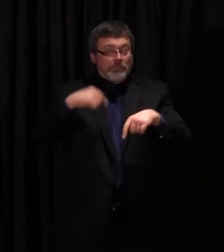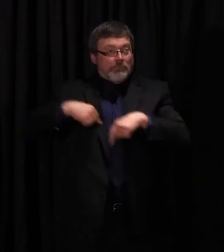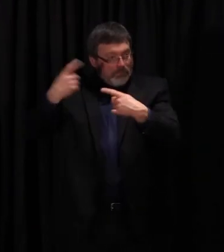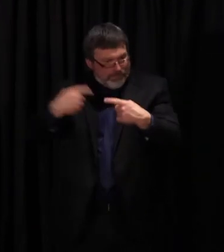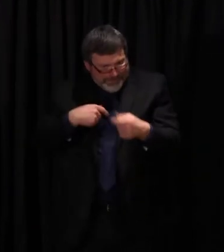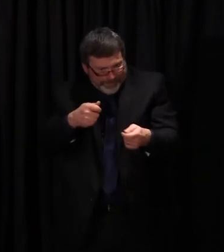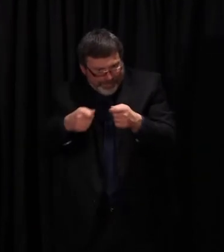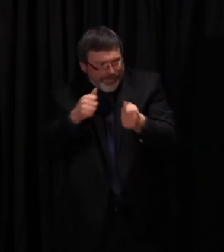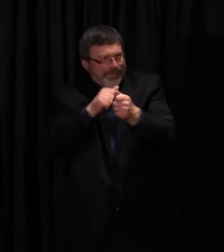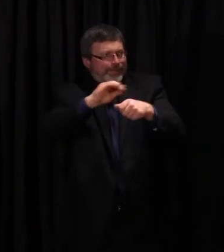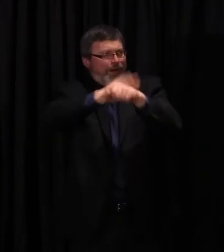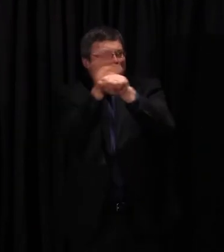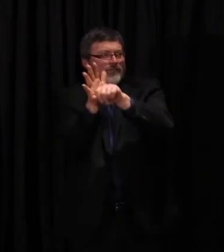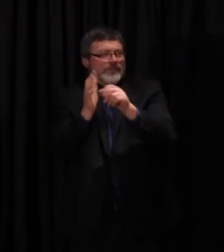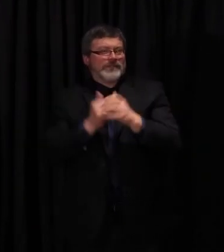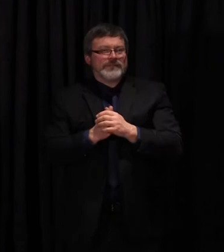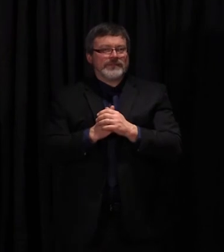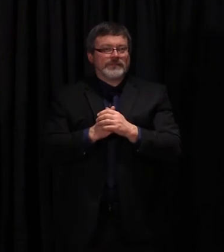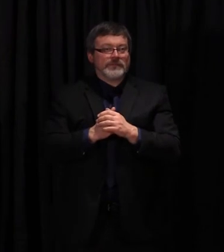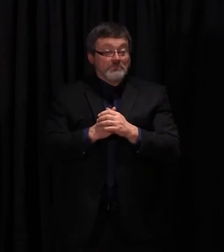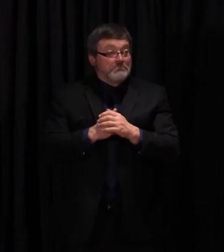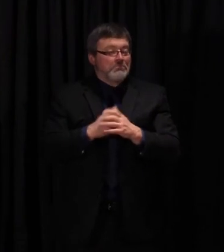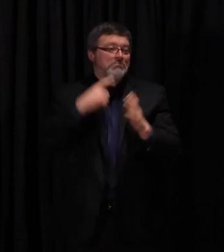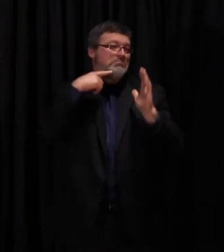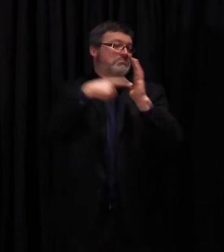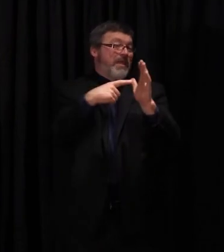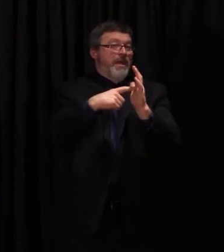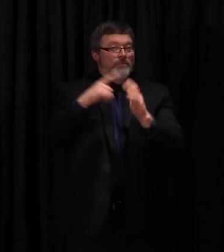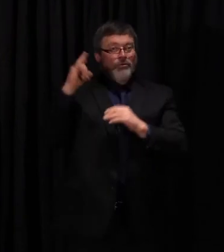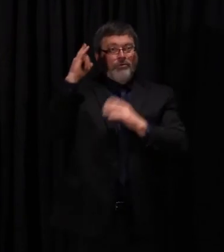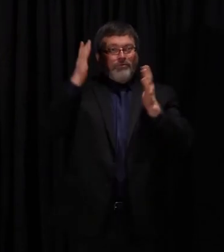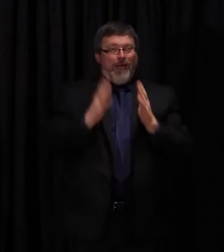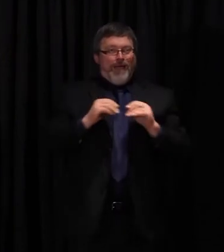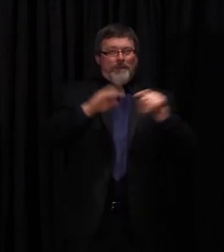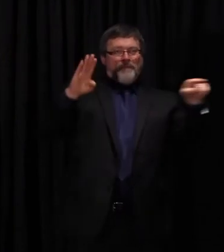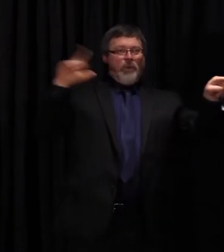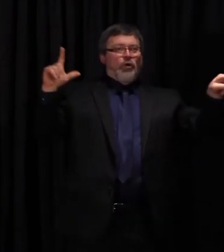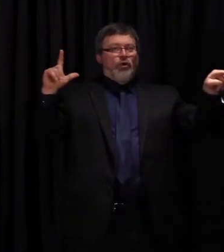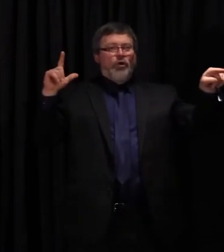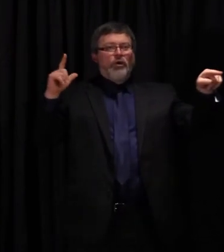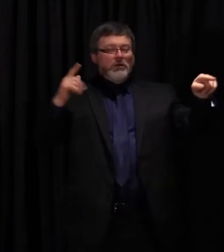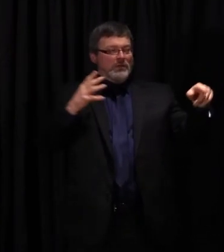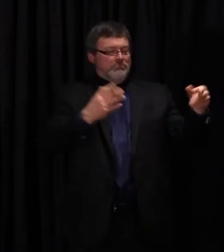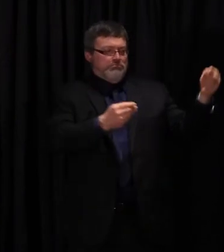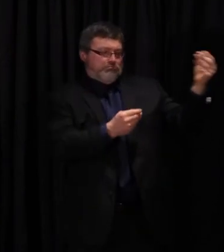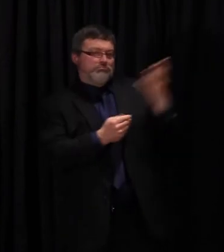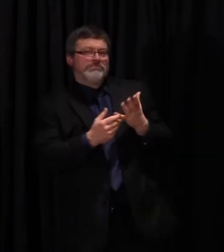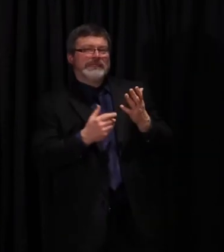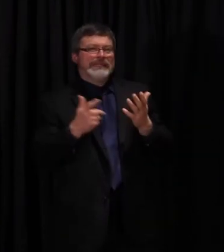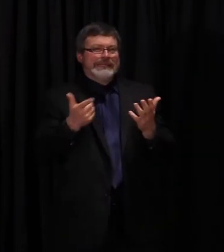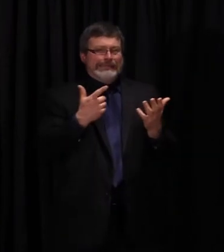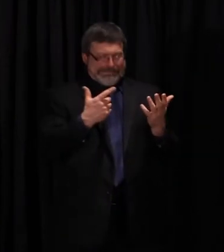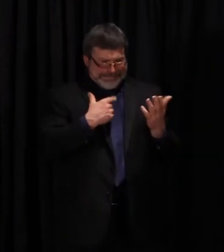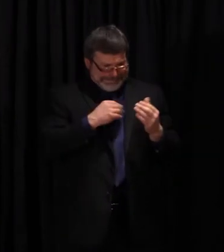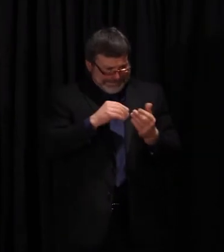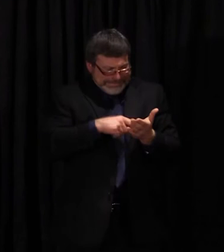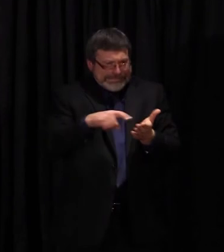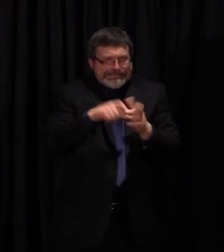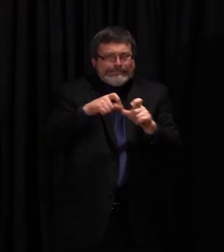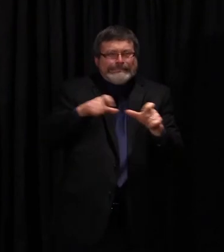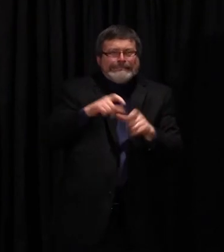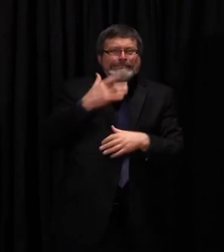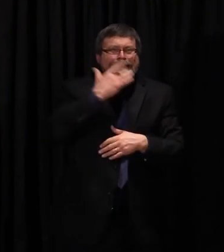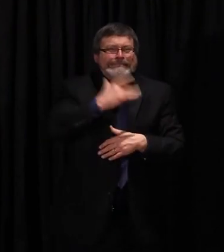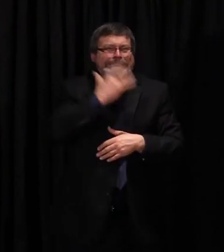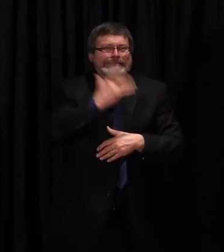Like the waitress in Burlington who told us she was worried about her paycheck and her kids if they get shut down again.